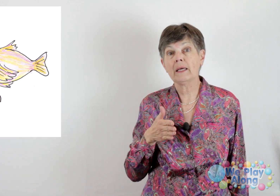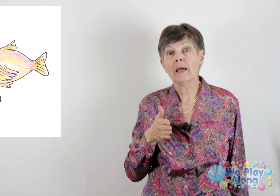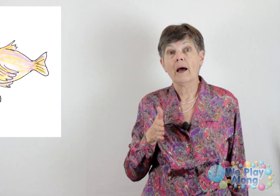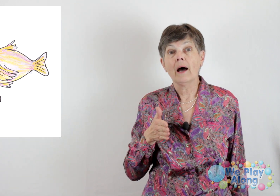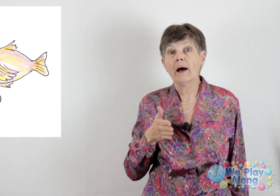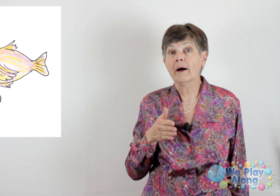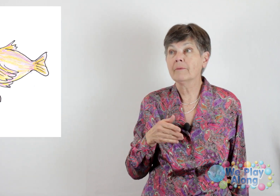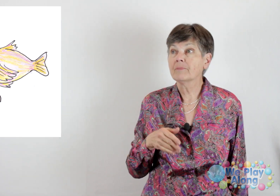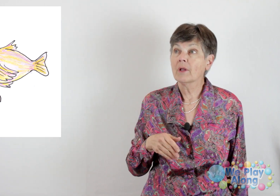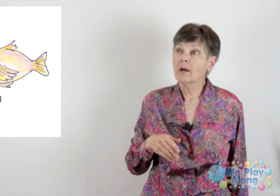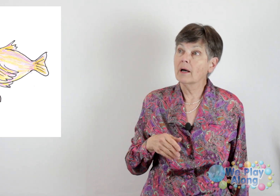be